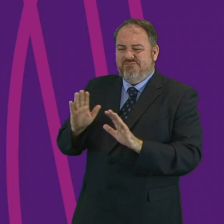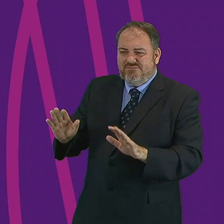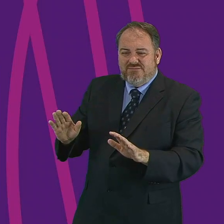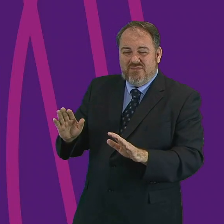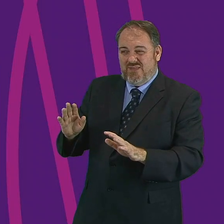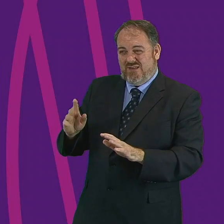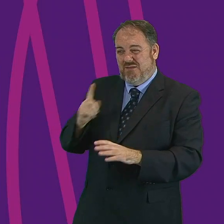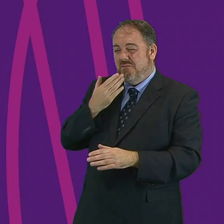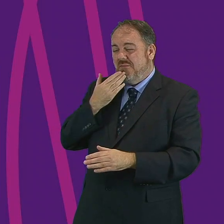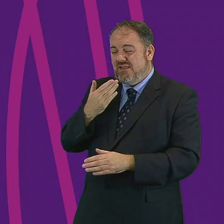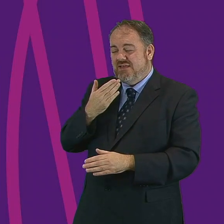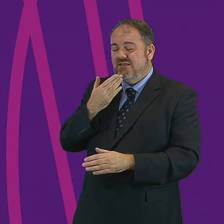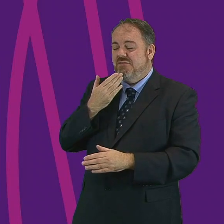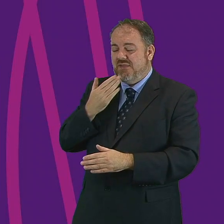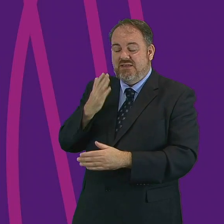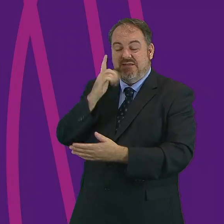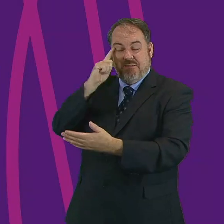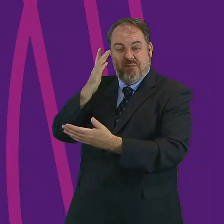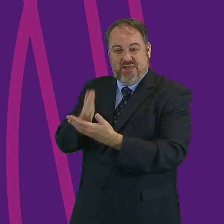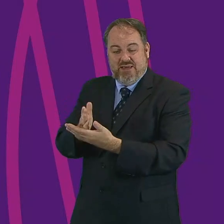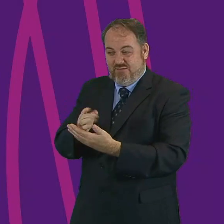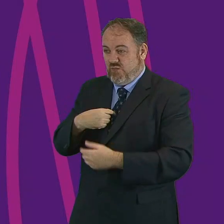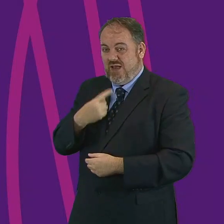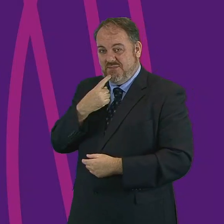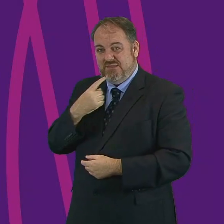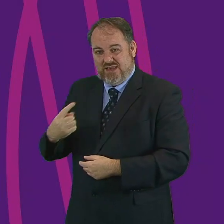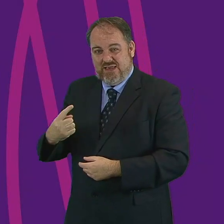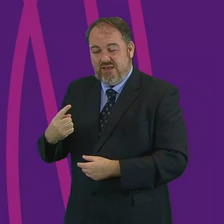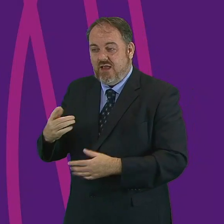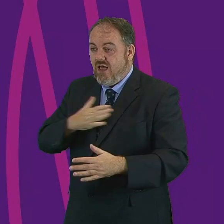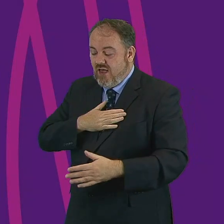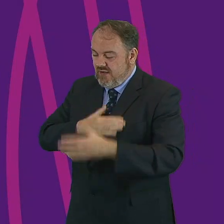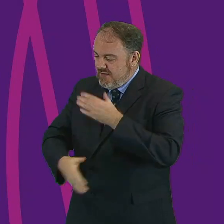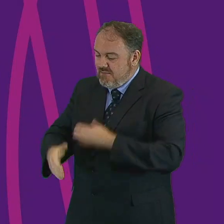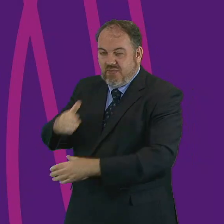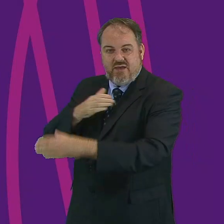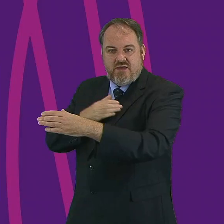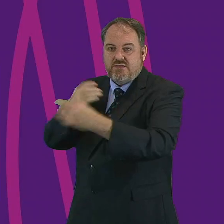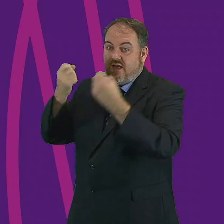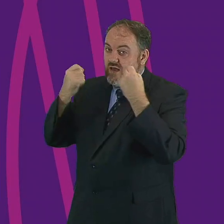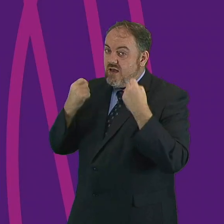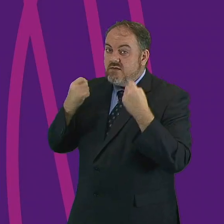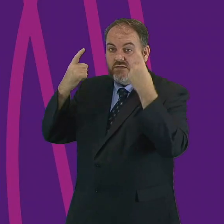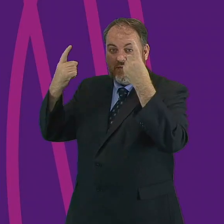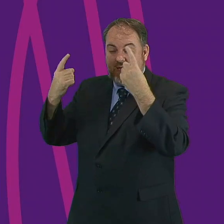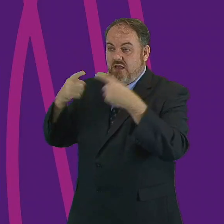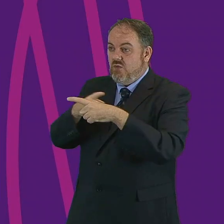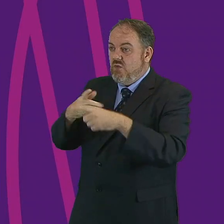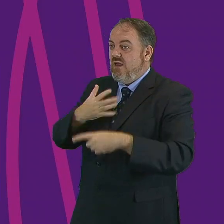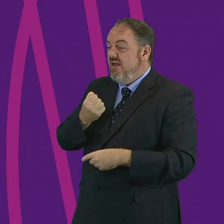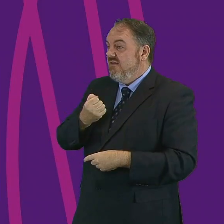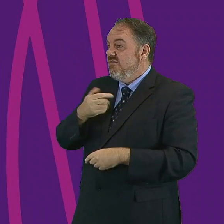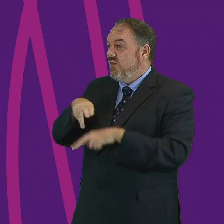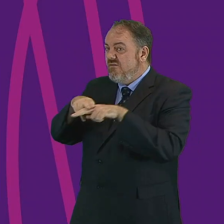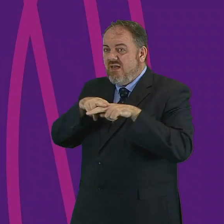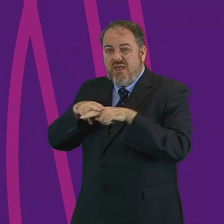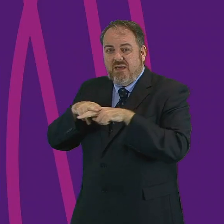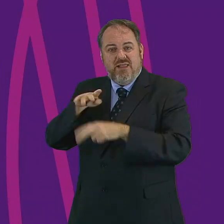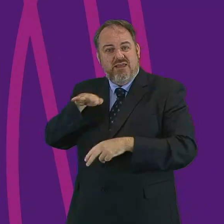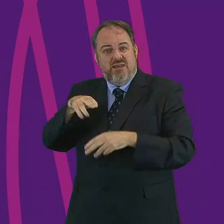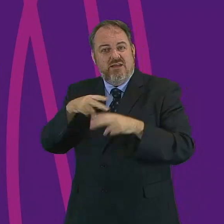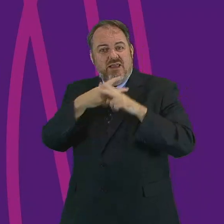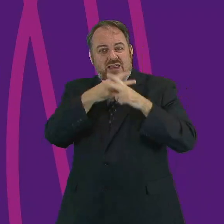can impose a fine of up to £5,000, and higher fines can be imposed dependent on the charge libelled. But we will continue to